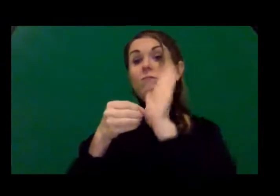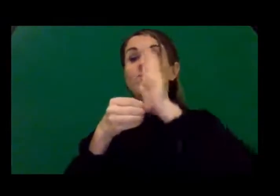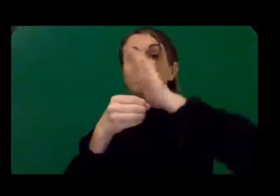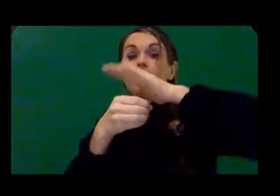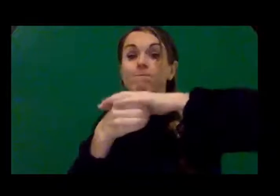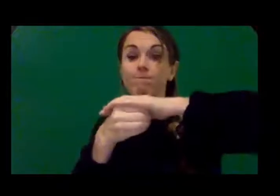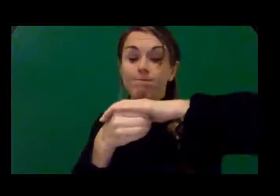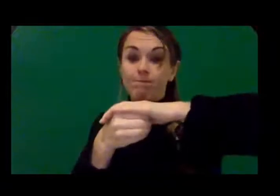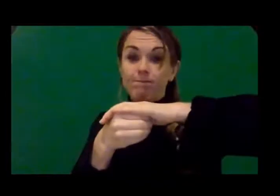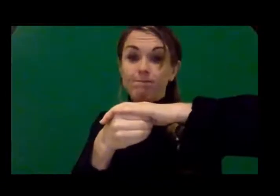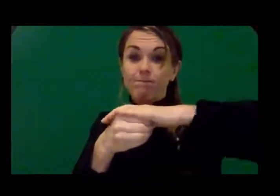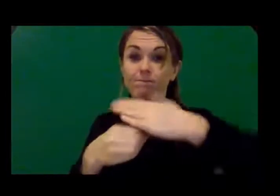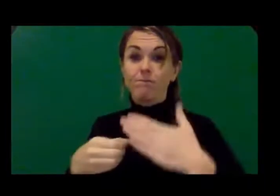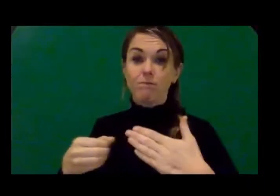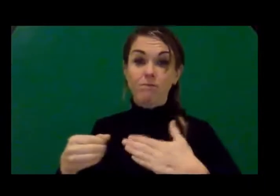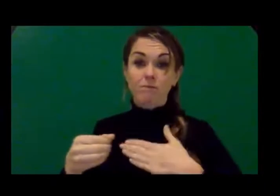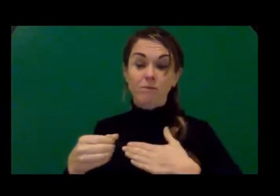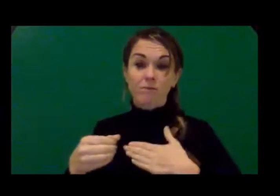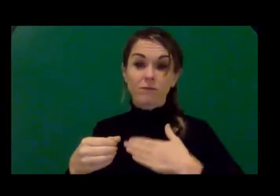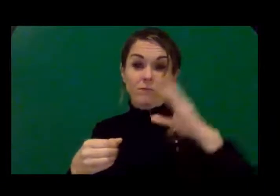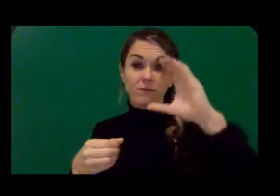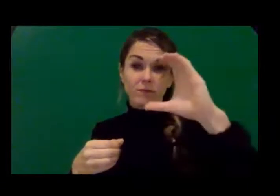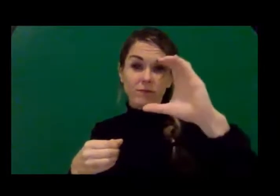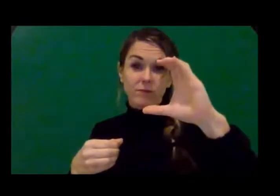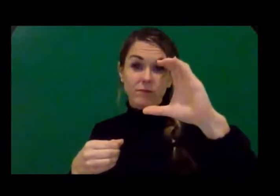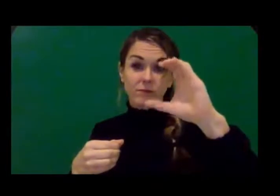my cocoon.